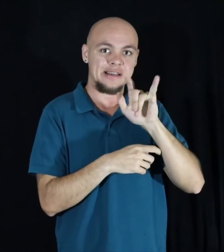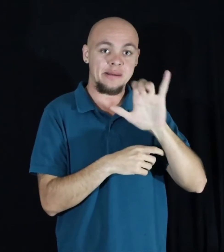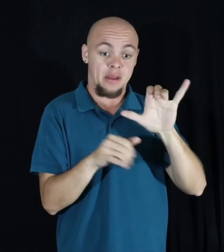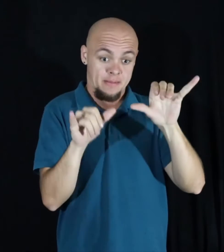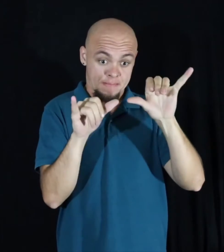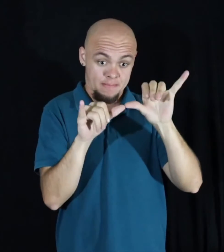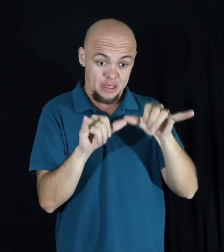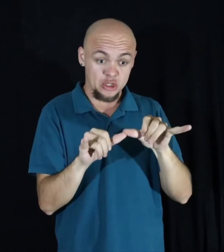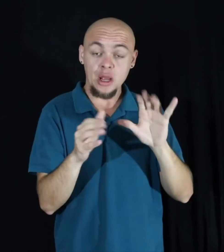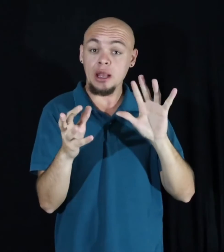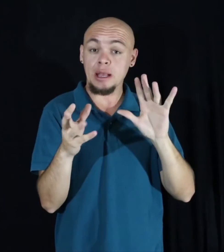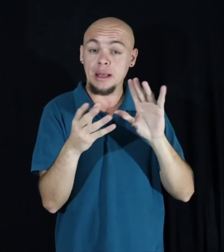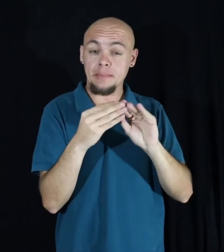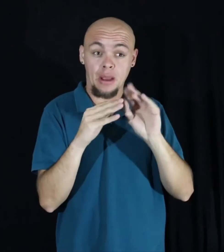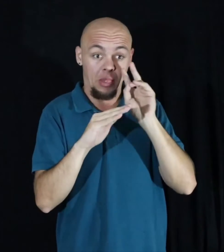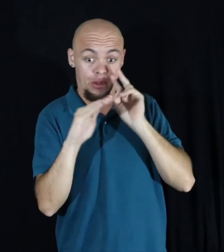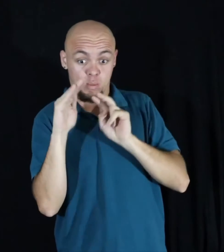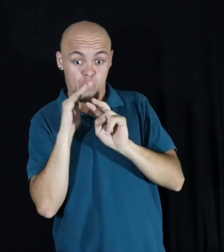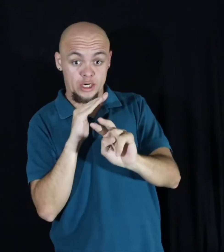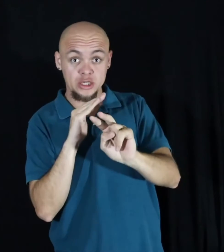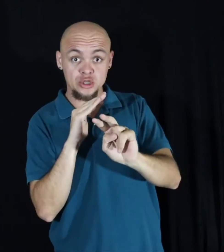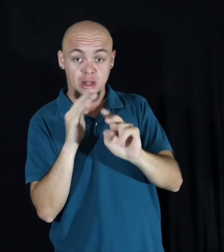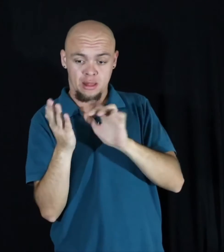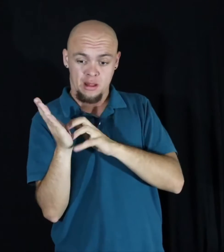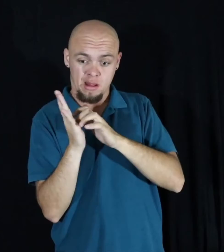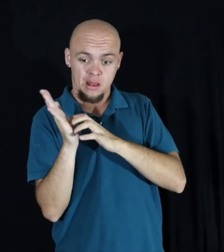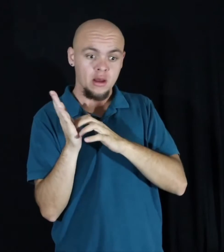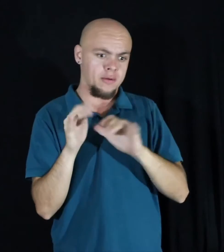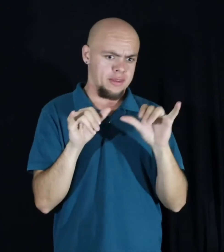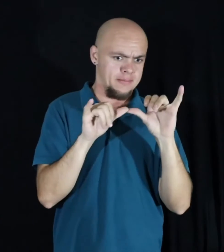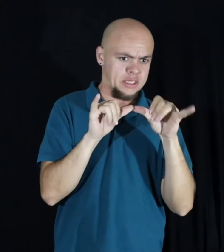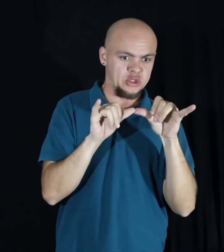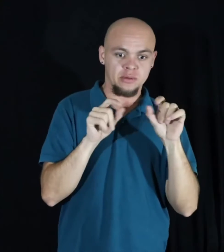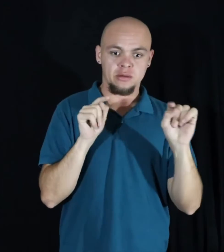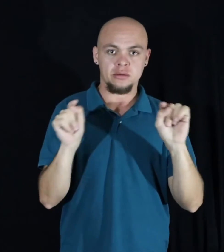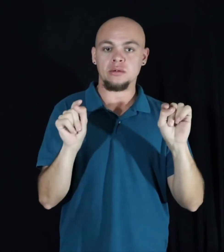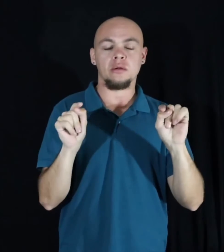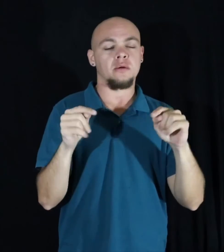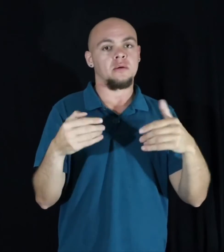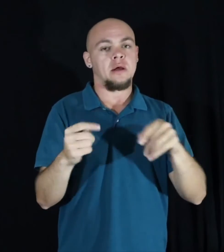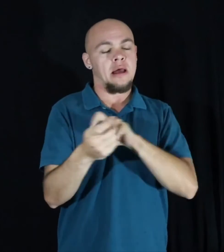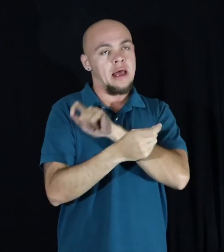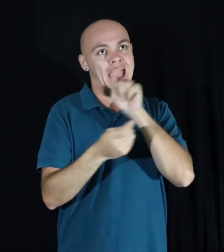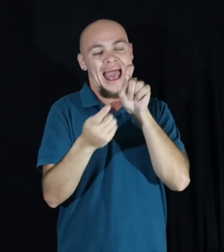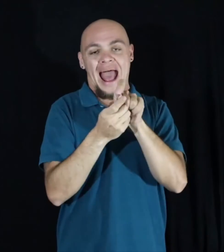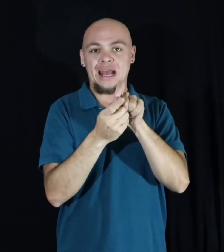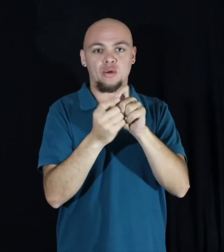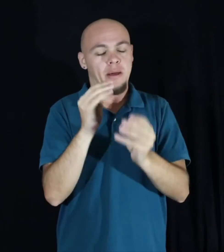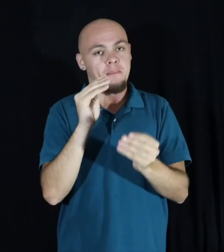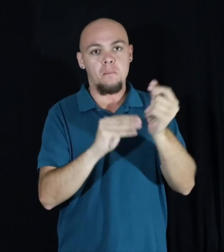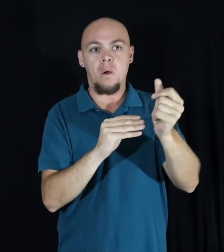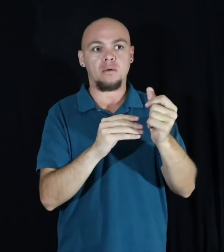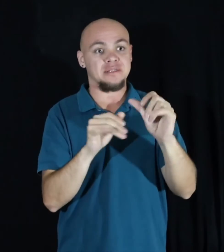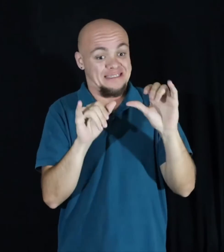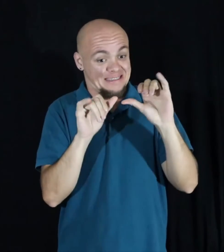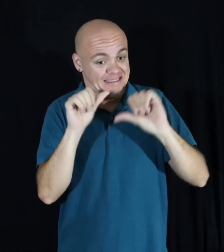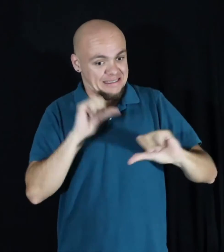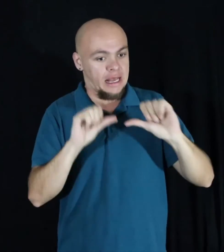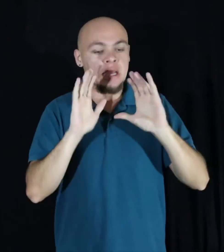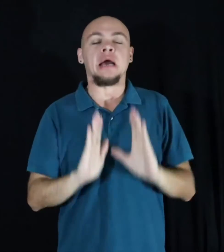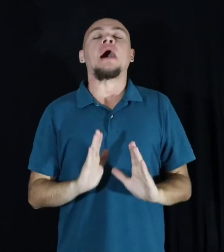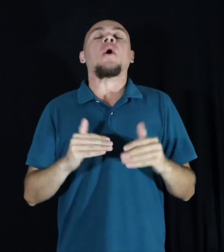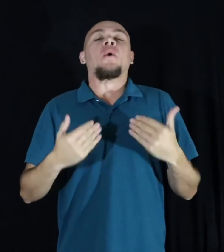we compare the prediction of the calculation with the measurement, it's one of the most accurate predictions that science is actually able to